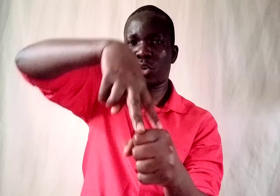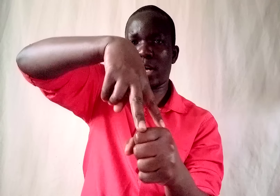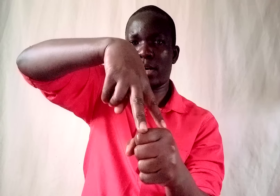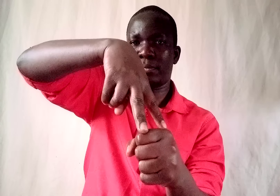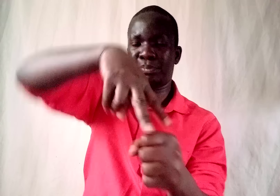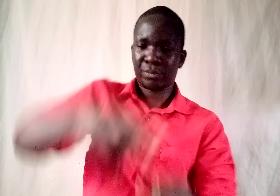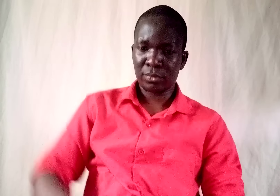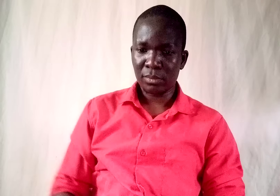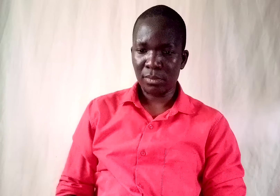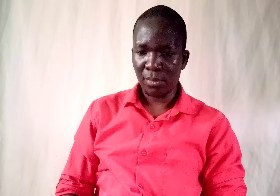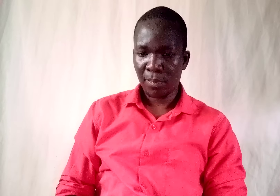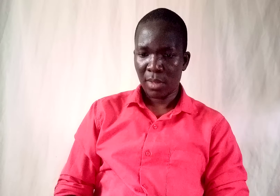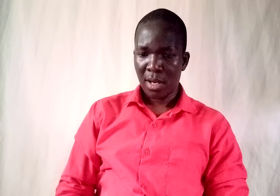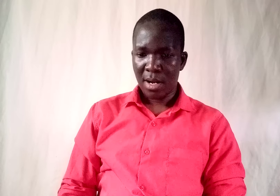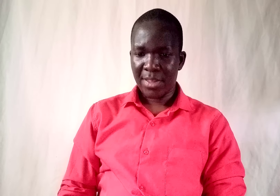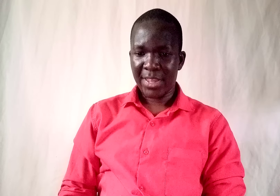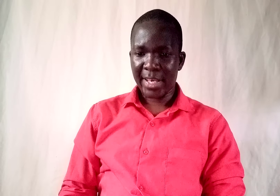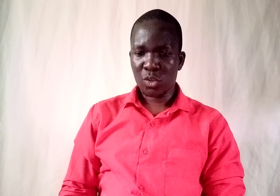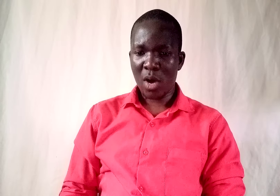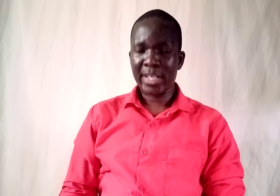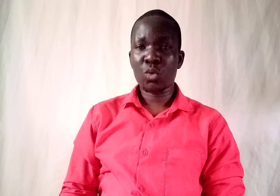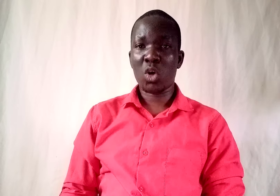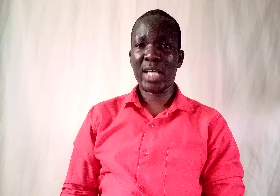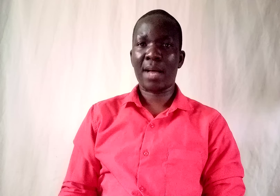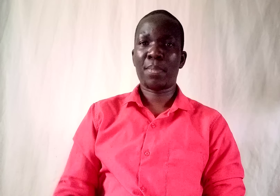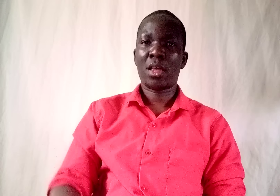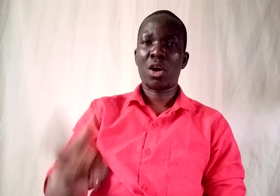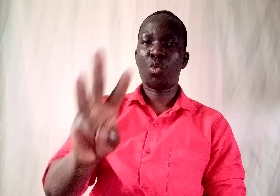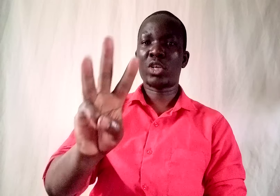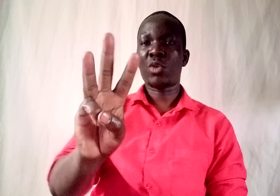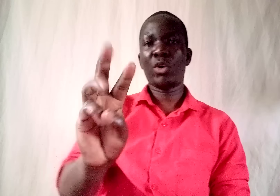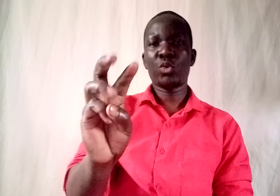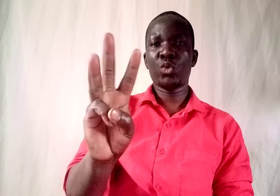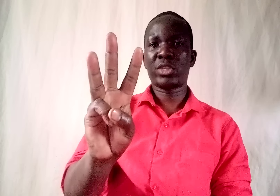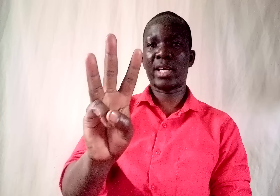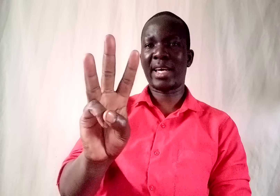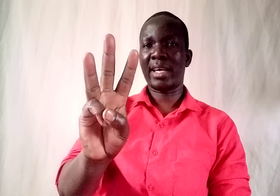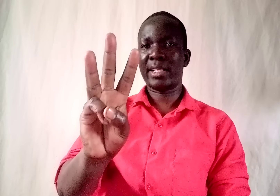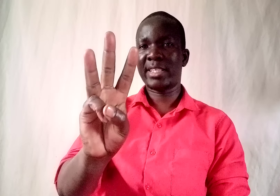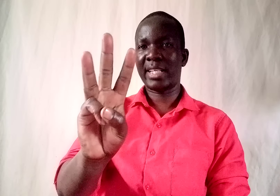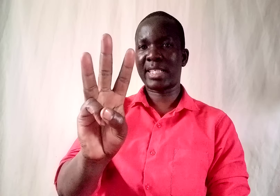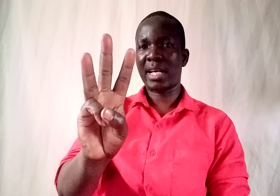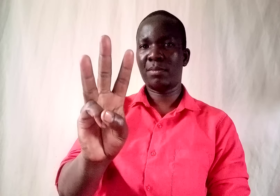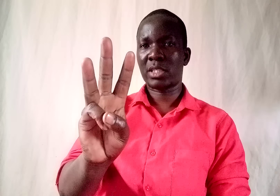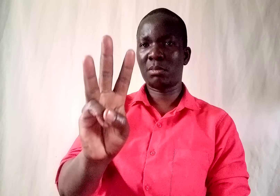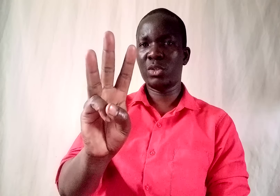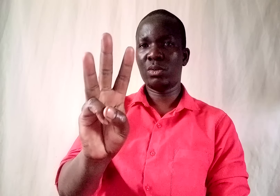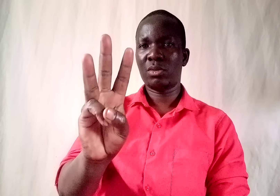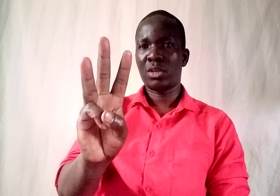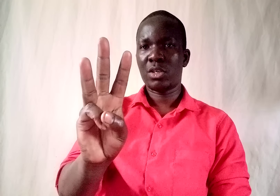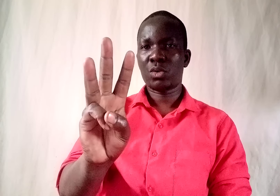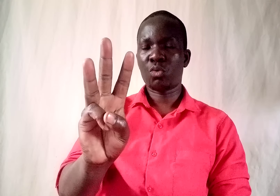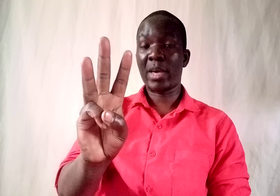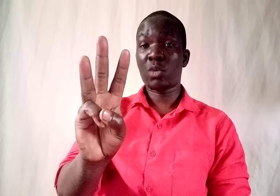soda. The next one is water. Water, you are going to use this letter W to make